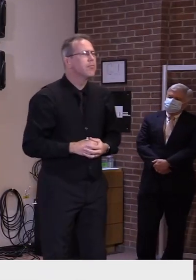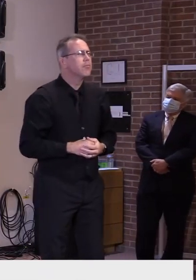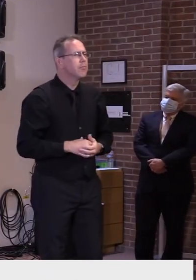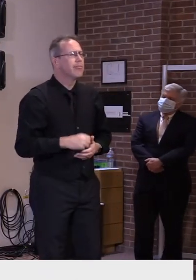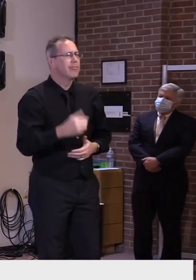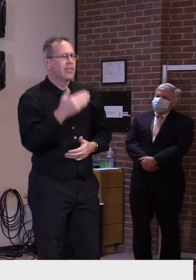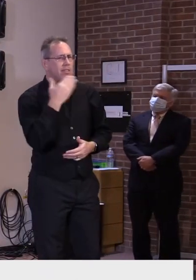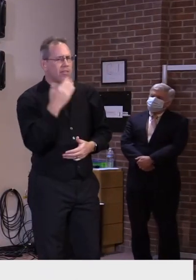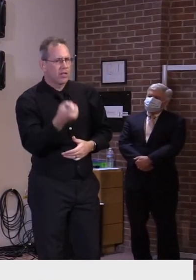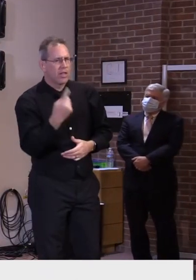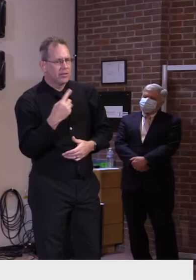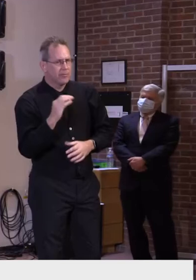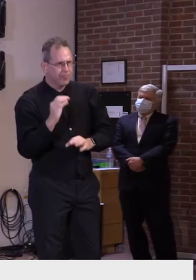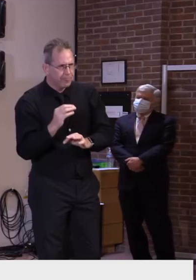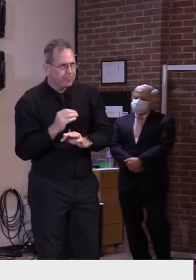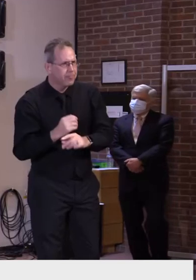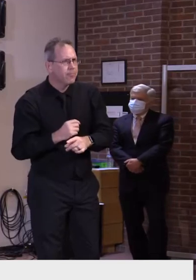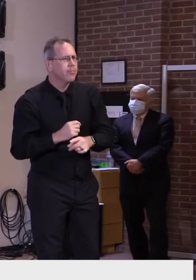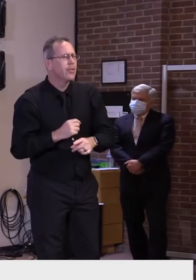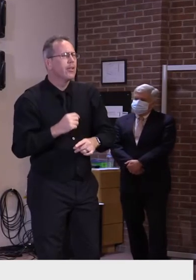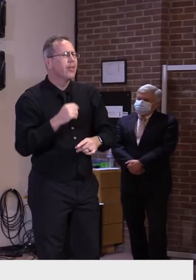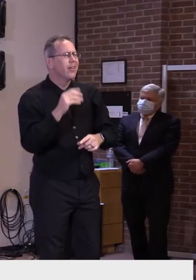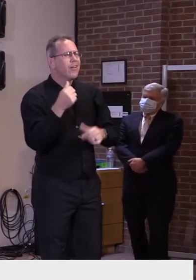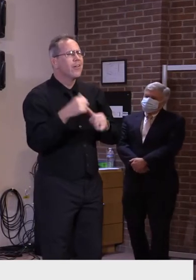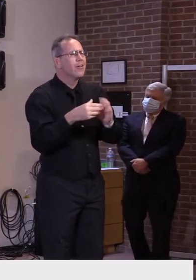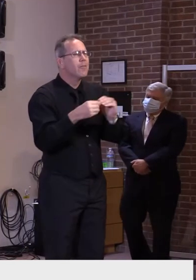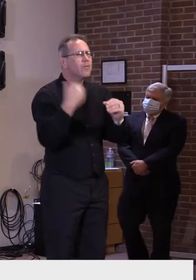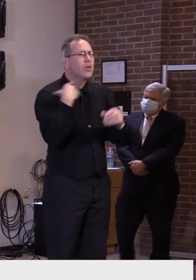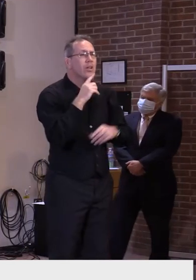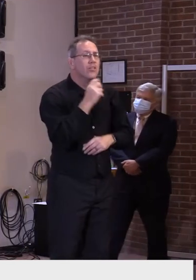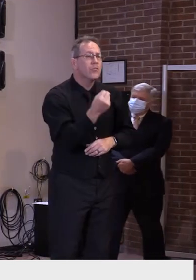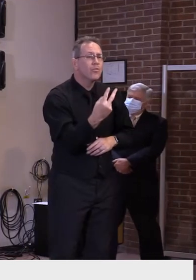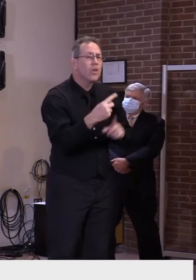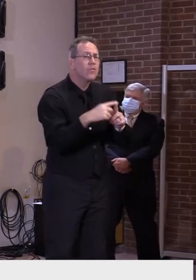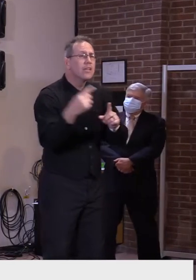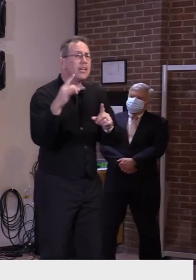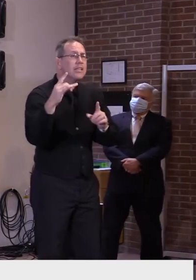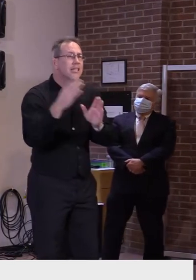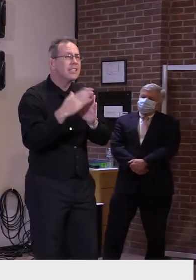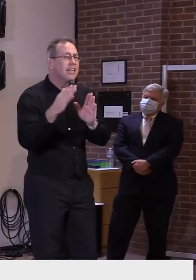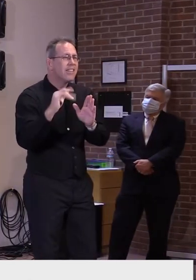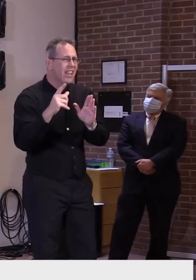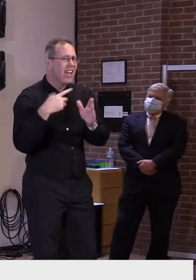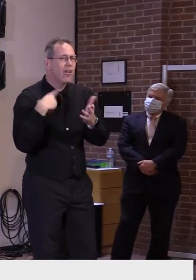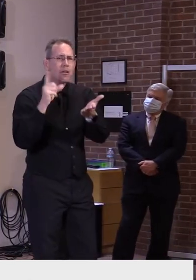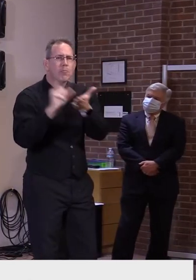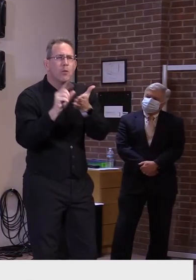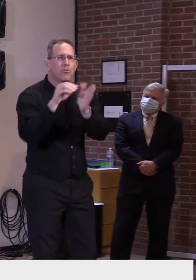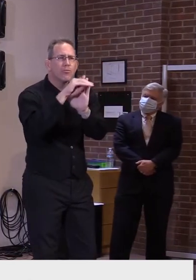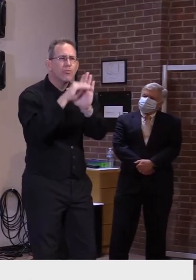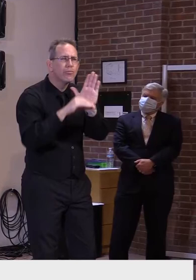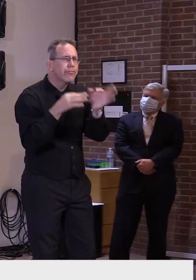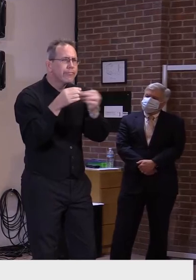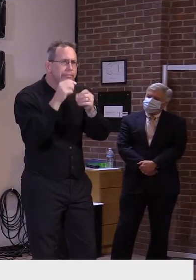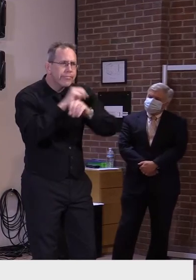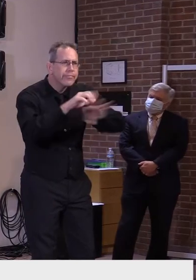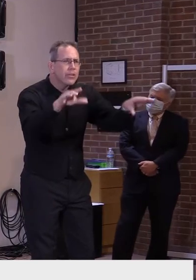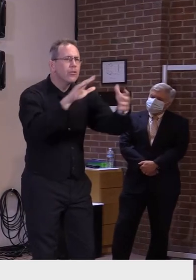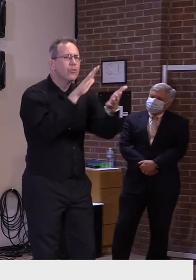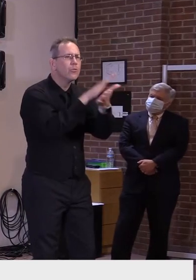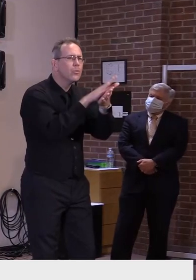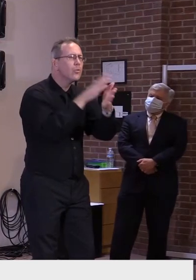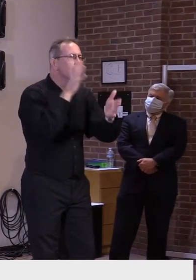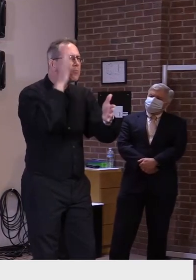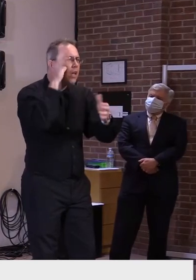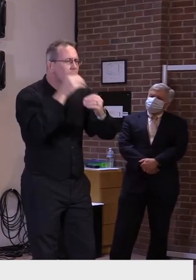the 12 through 18 vaccination campaign, we provide school districts with information materials to promote vaccination. We